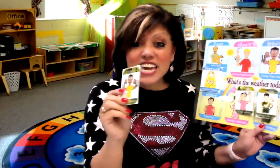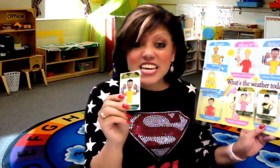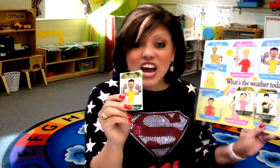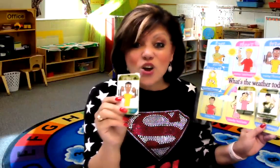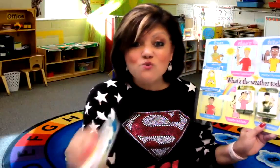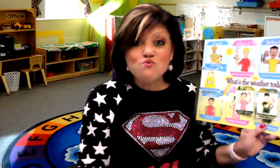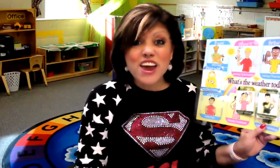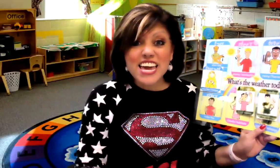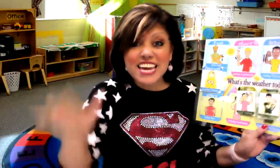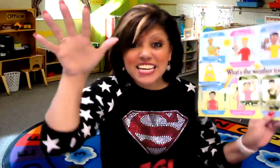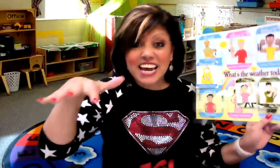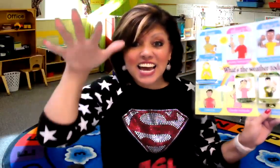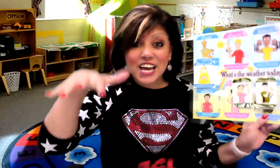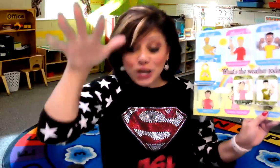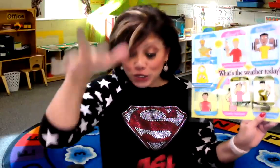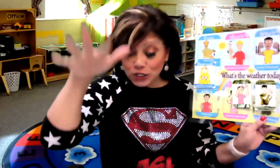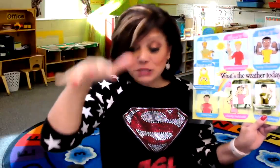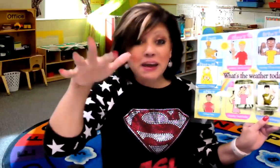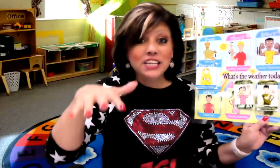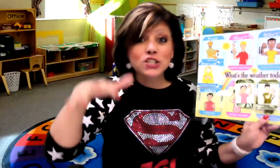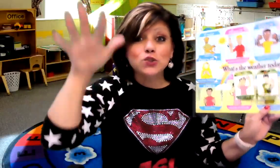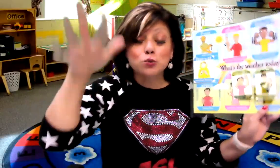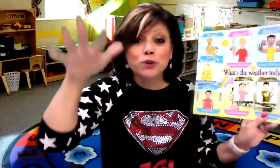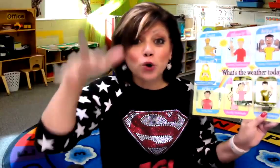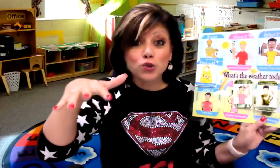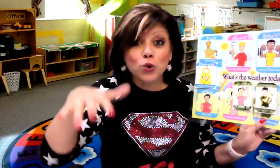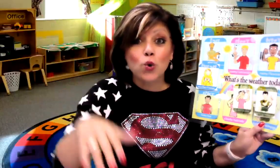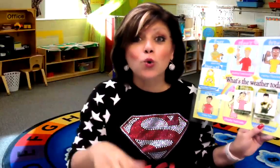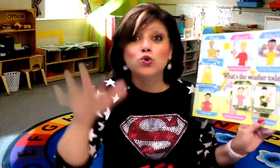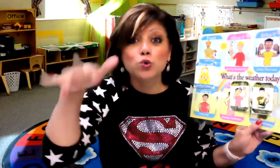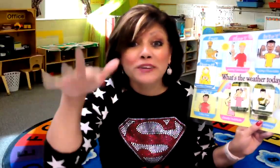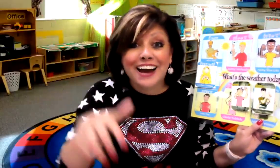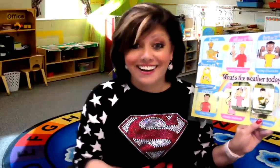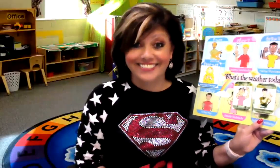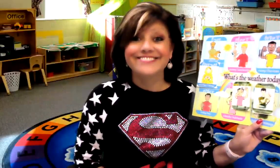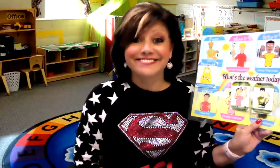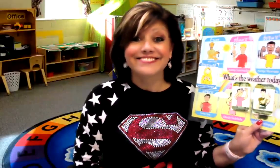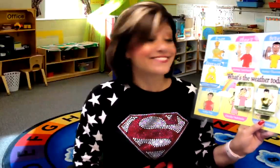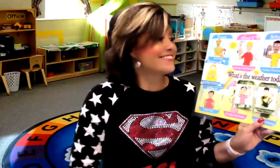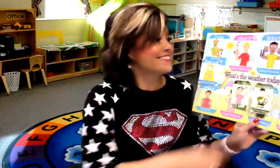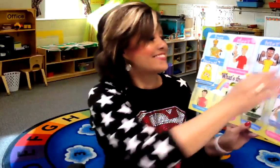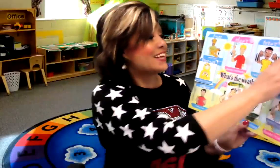Rain. Rain. In Spanish is lluvioso or lluvia.